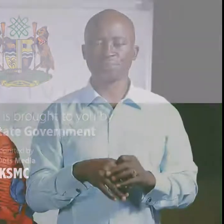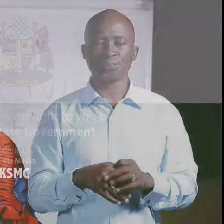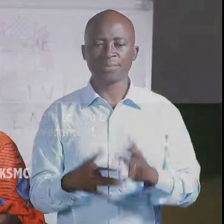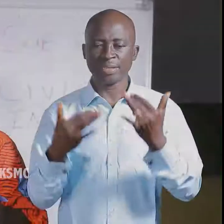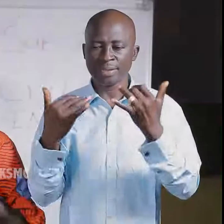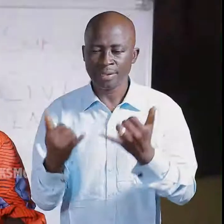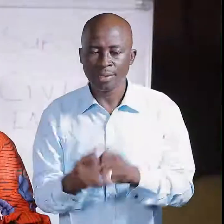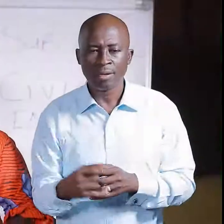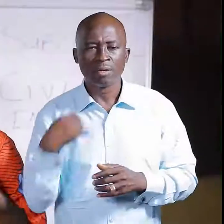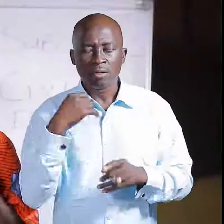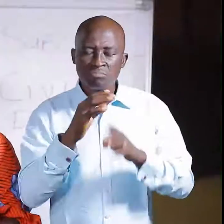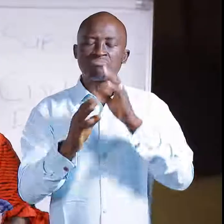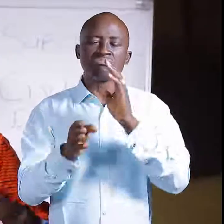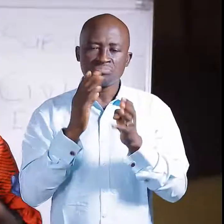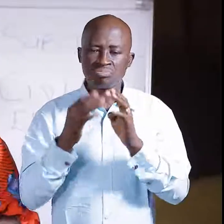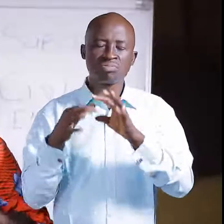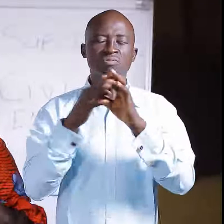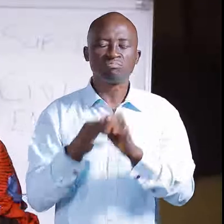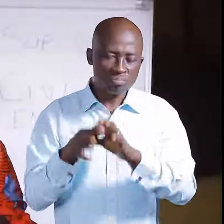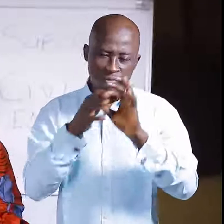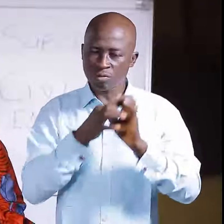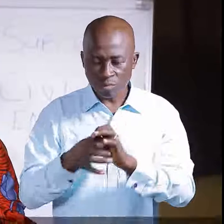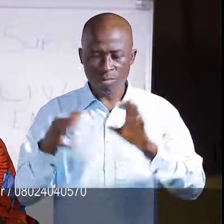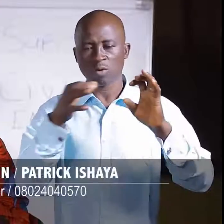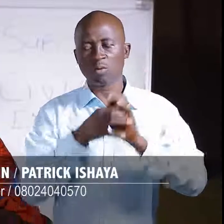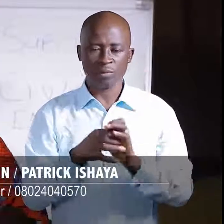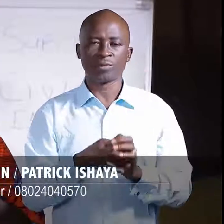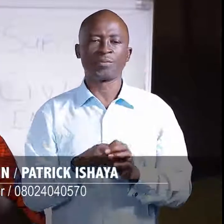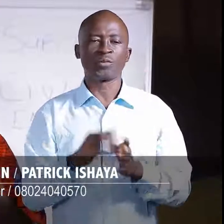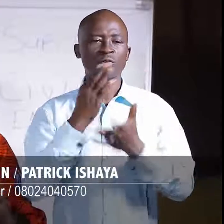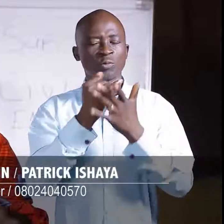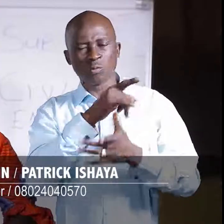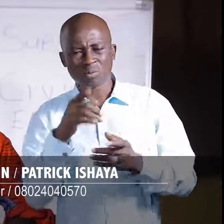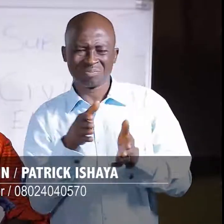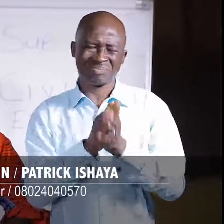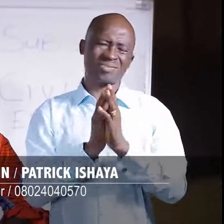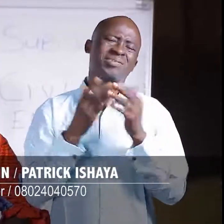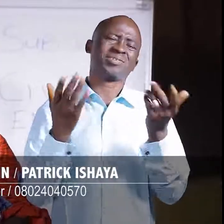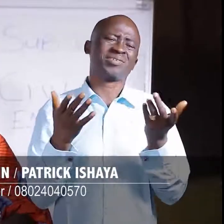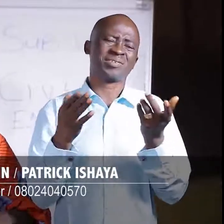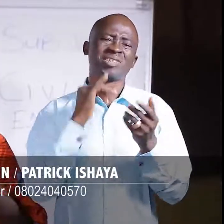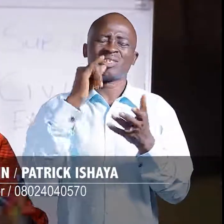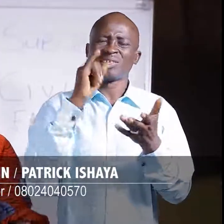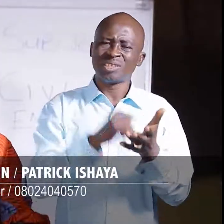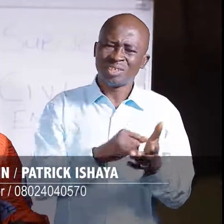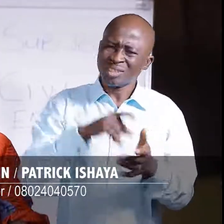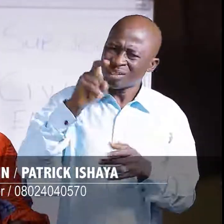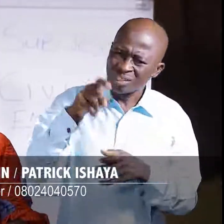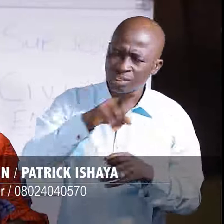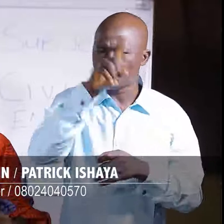Now, we have been talking about this cooperation. Some of you may ask, is it really